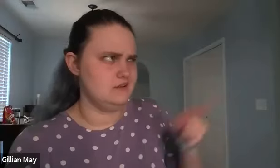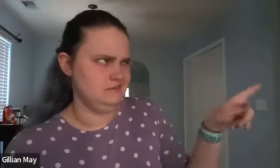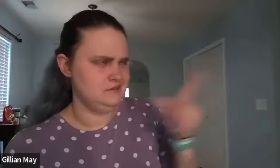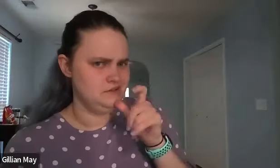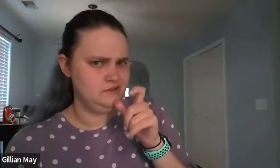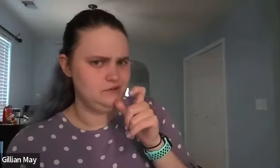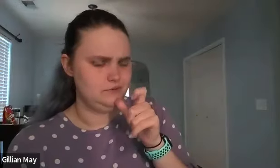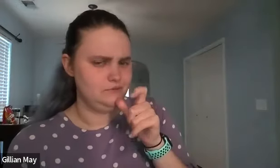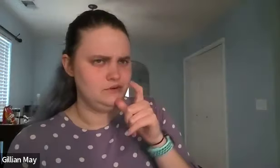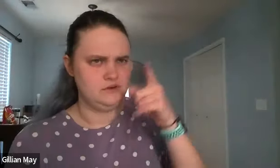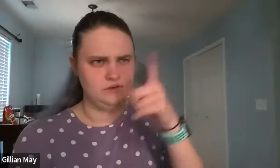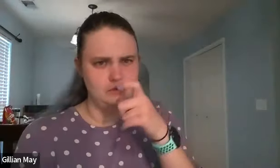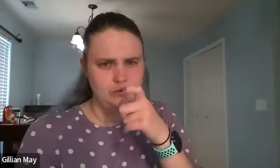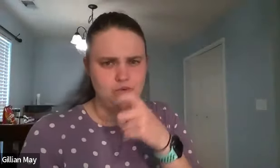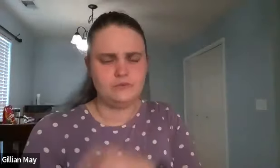like, who,